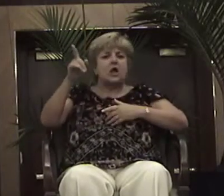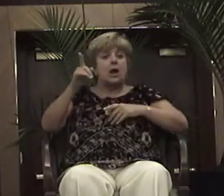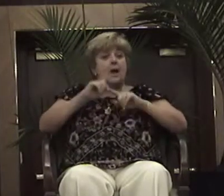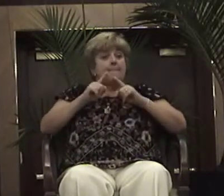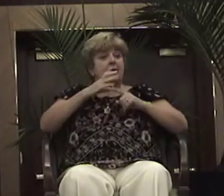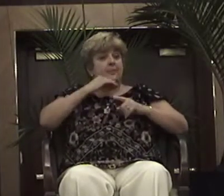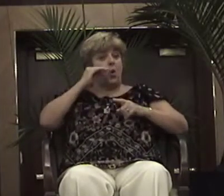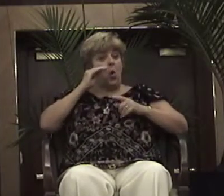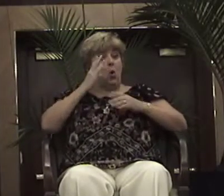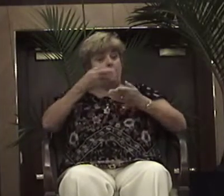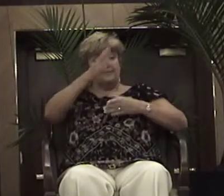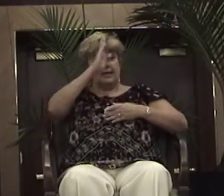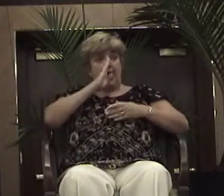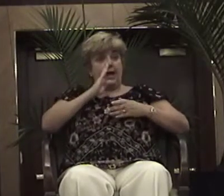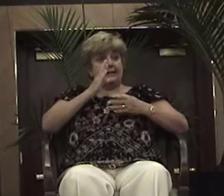gave me, I'm living right here."